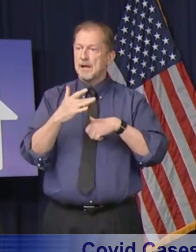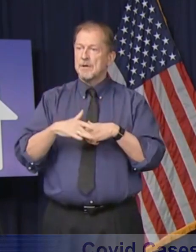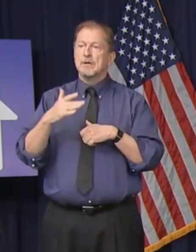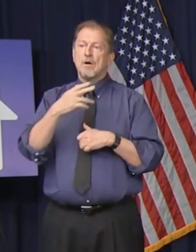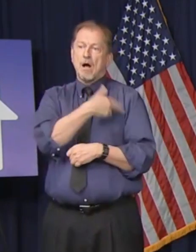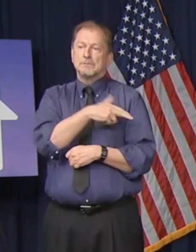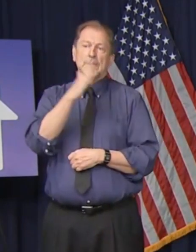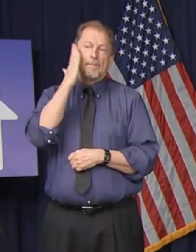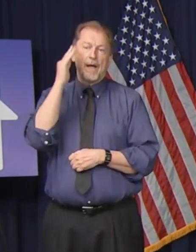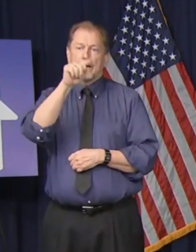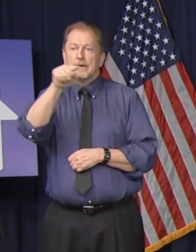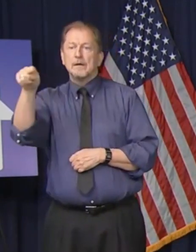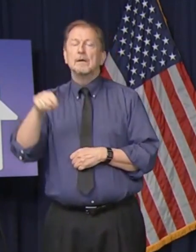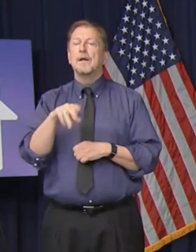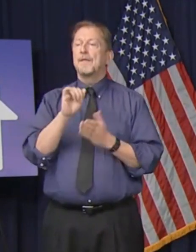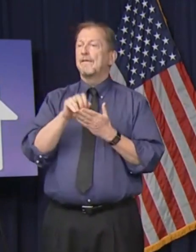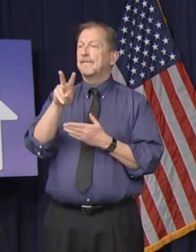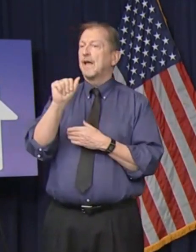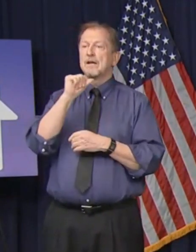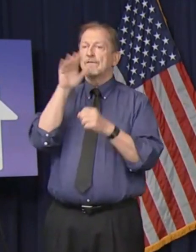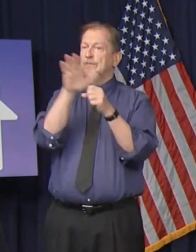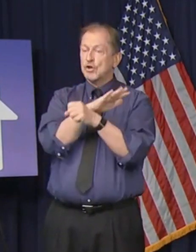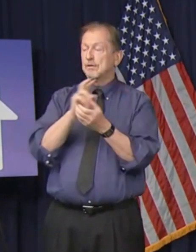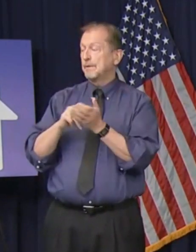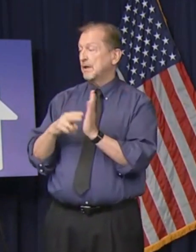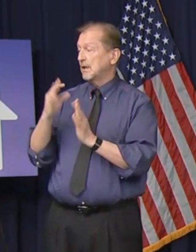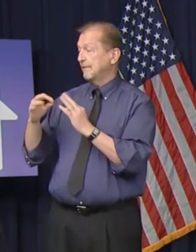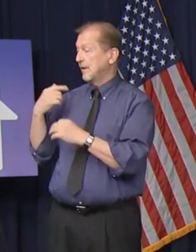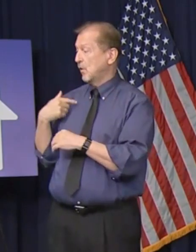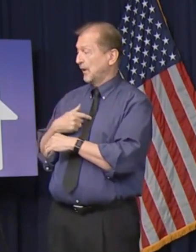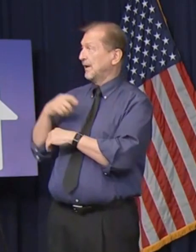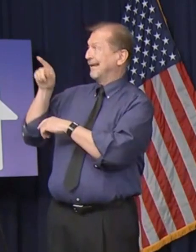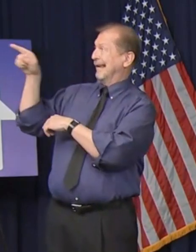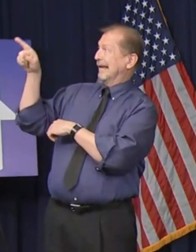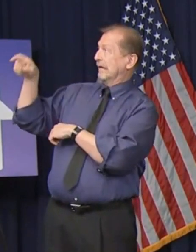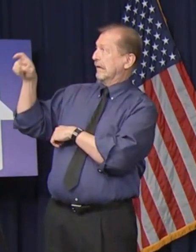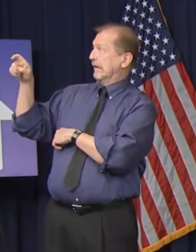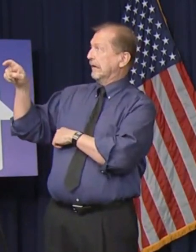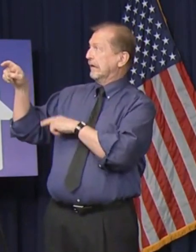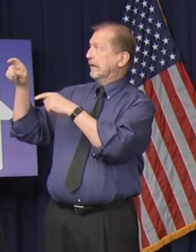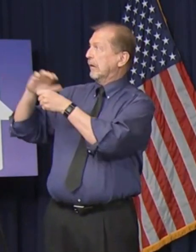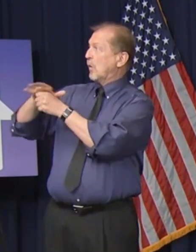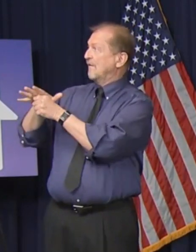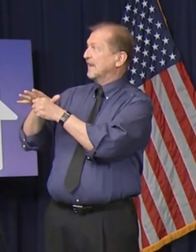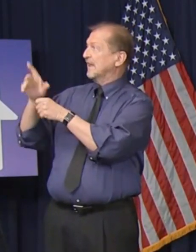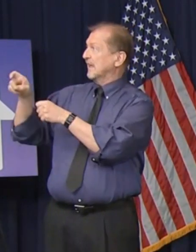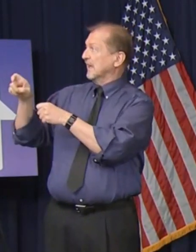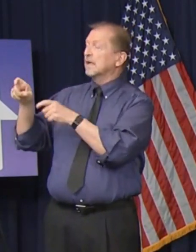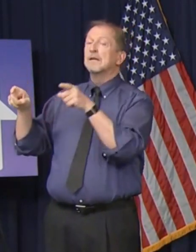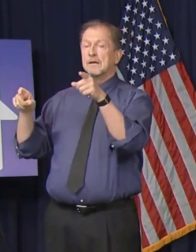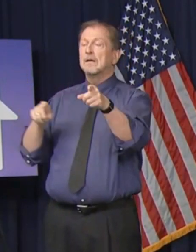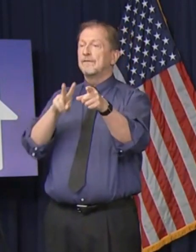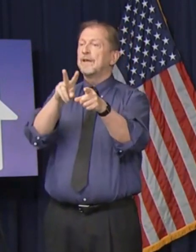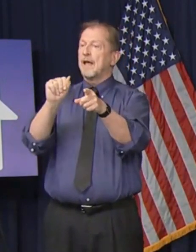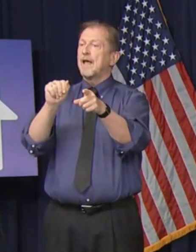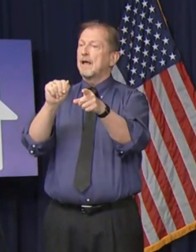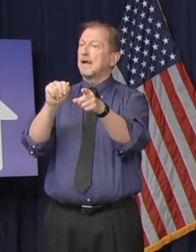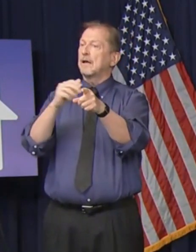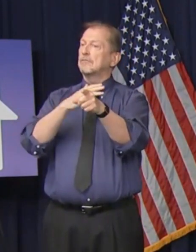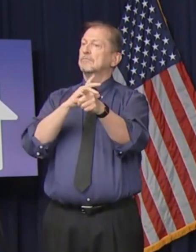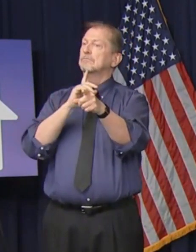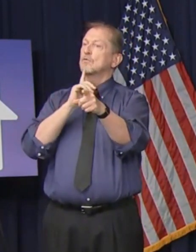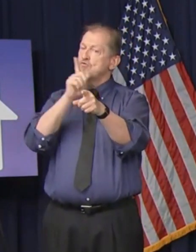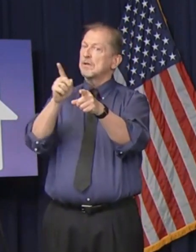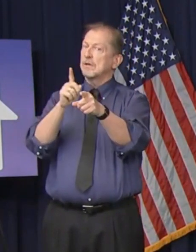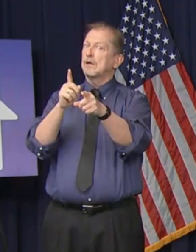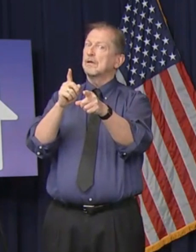VA for COVID patients that may need to use those hospitals. Again, it's, you know, more than surge capacity. They're real